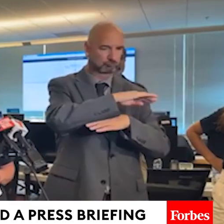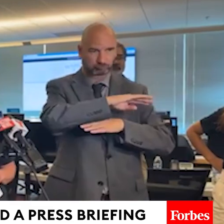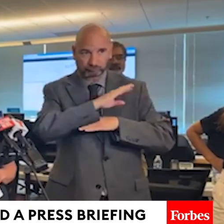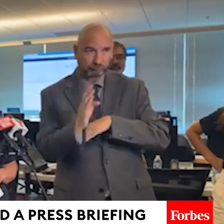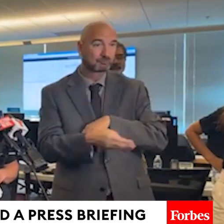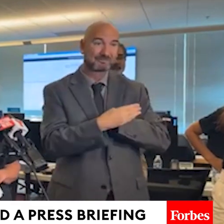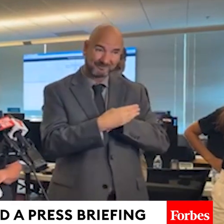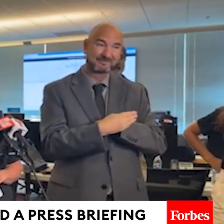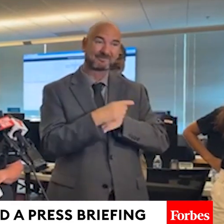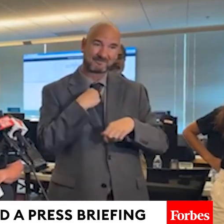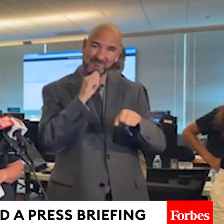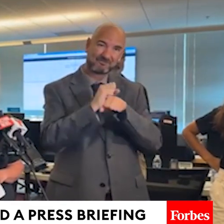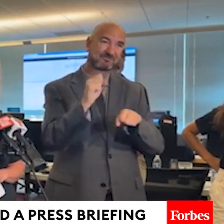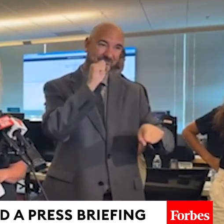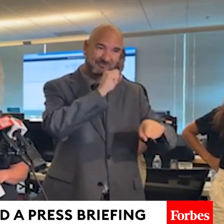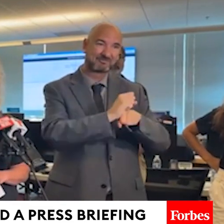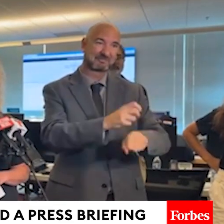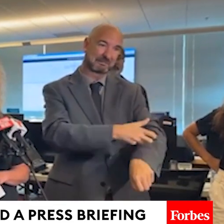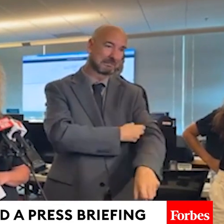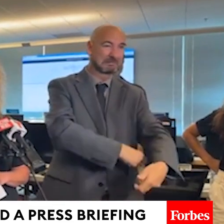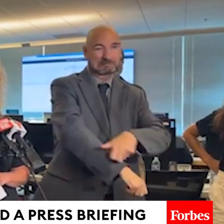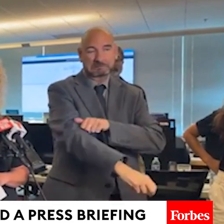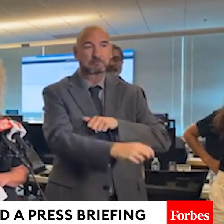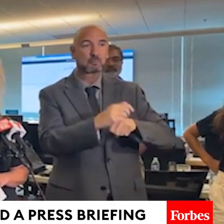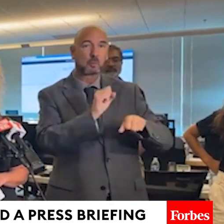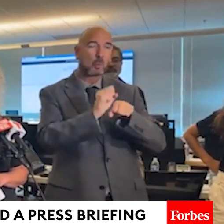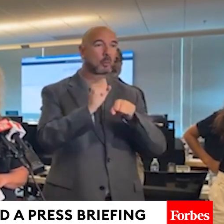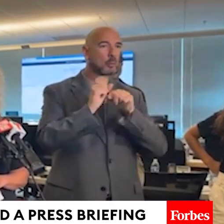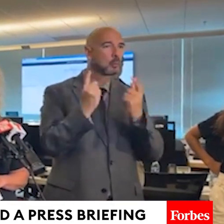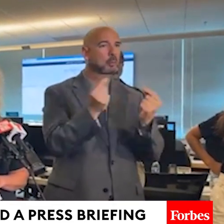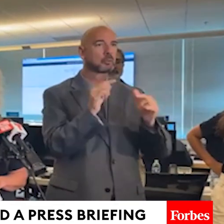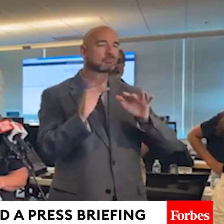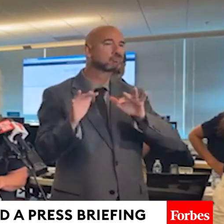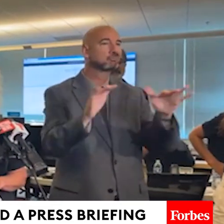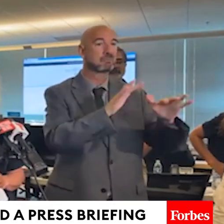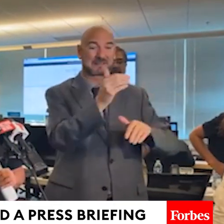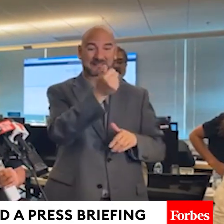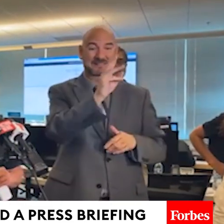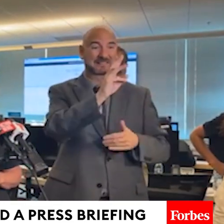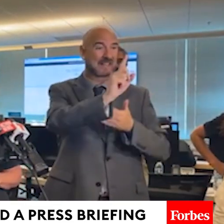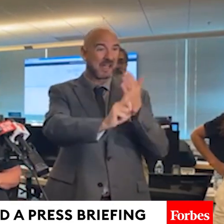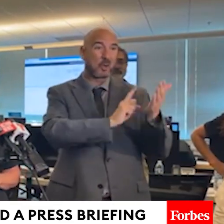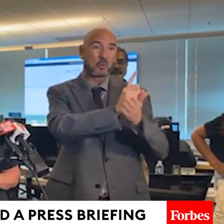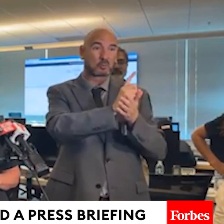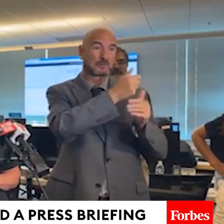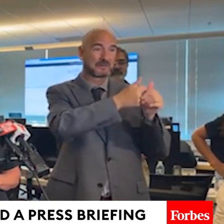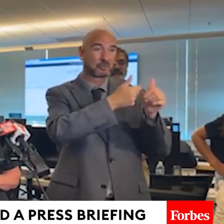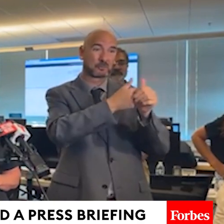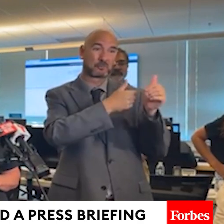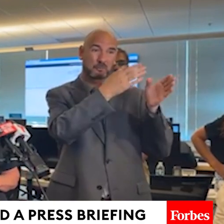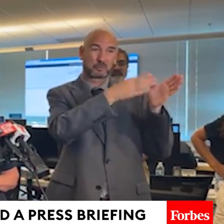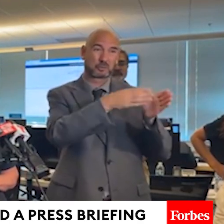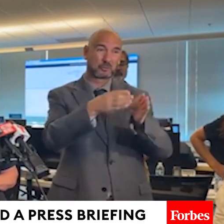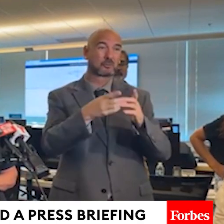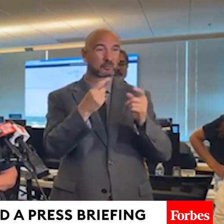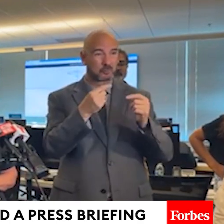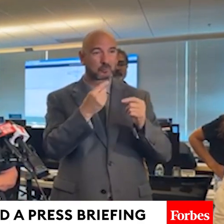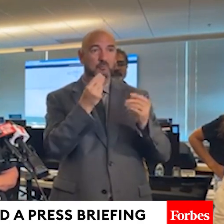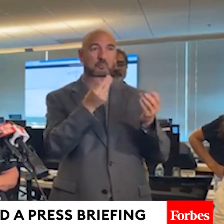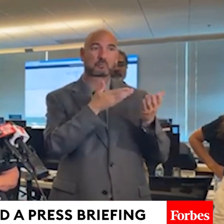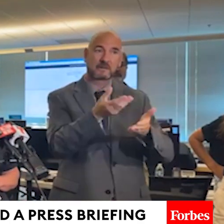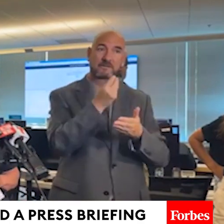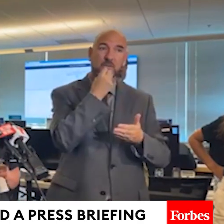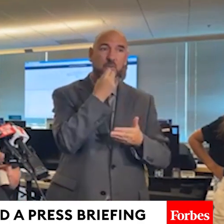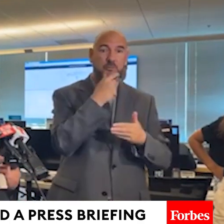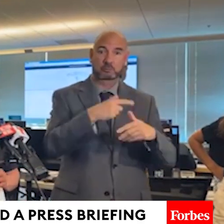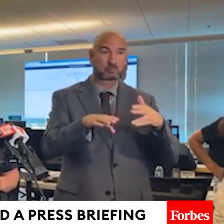working 2 overlapping 16-hour shifts. They leave with food. They don't get to come back to eat. And they are working as hard as they